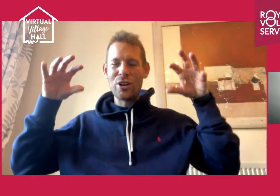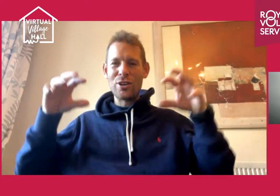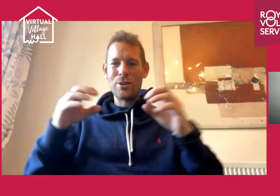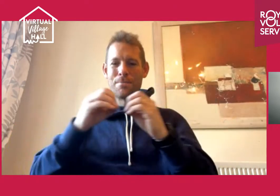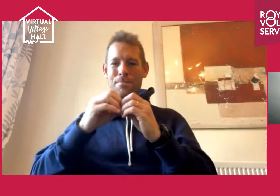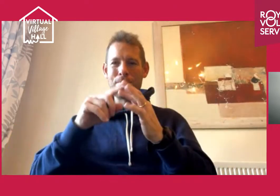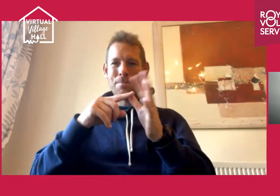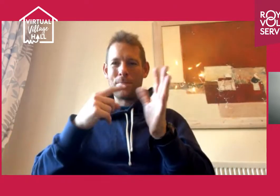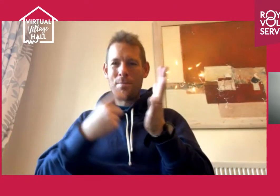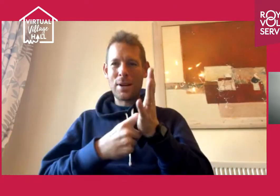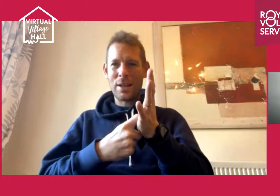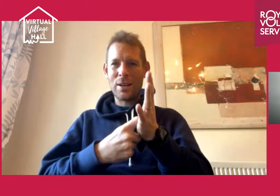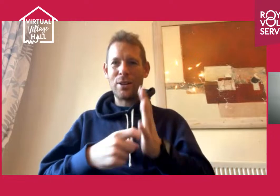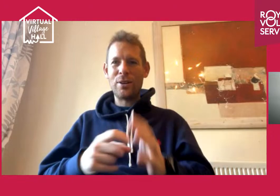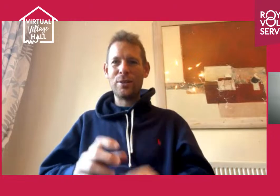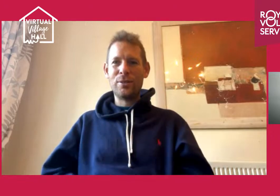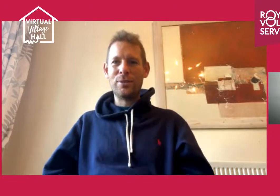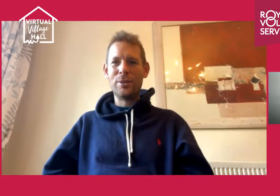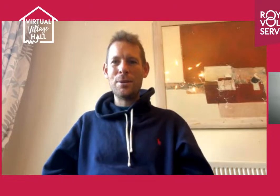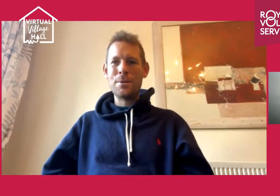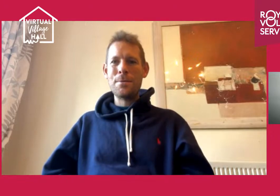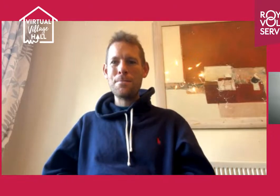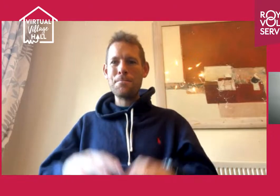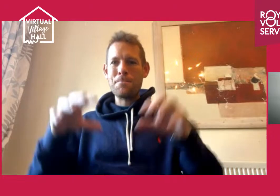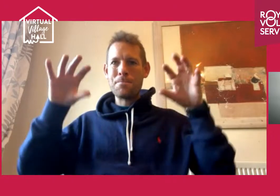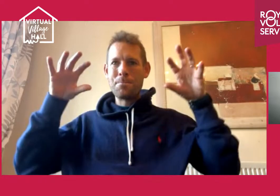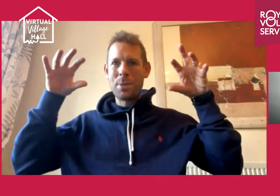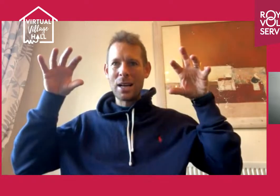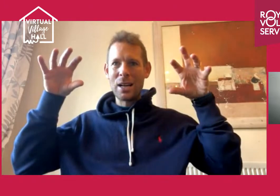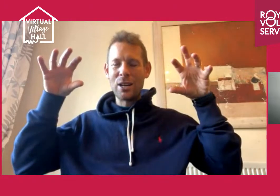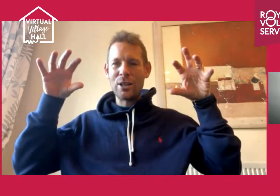A bear. Bear.